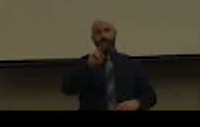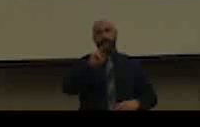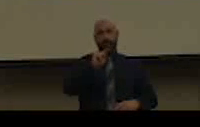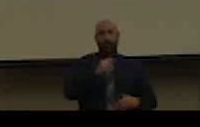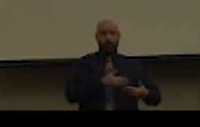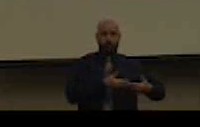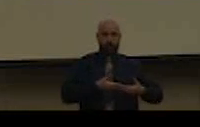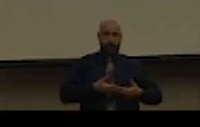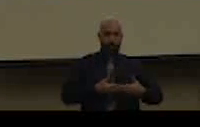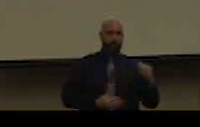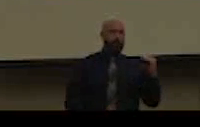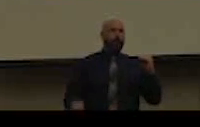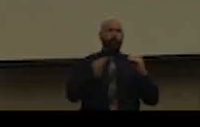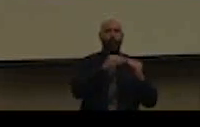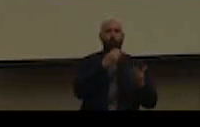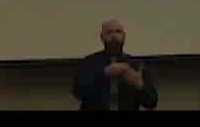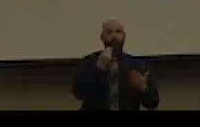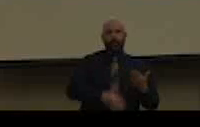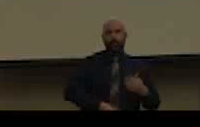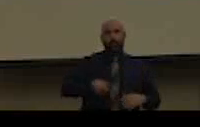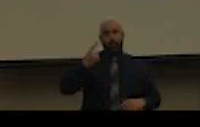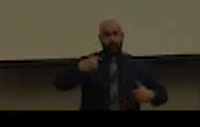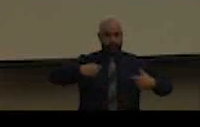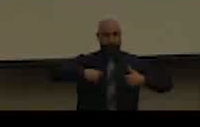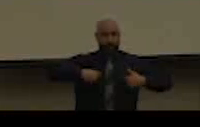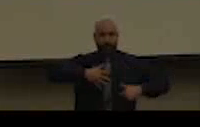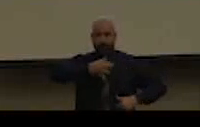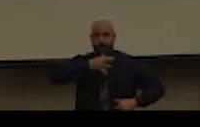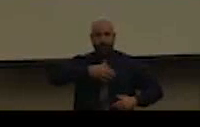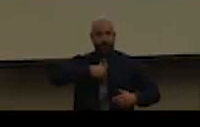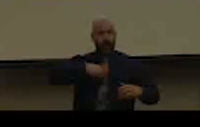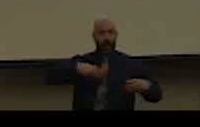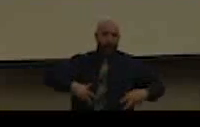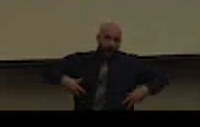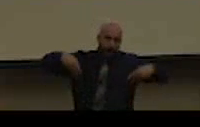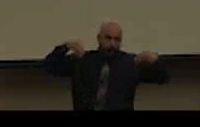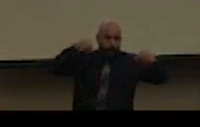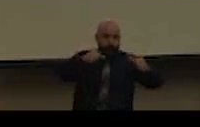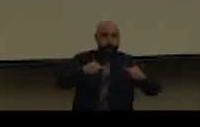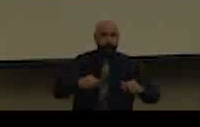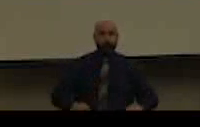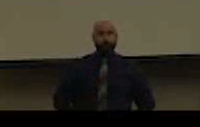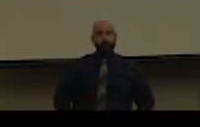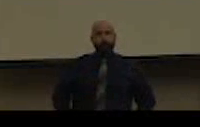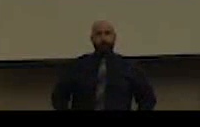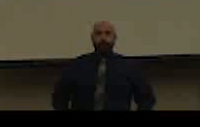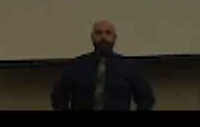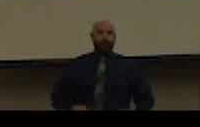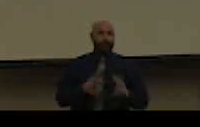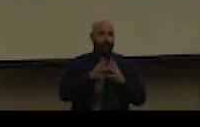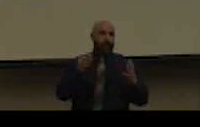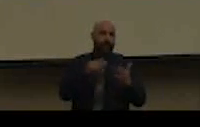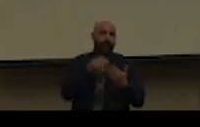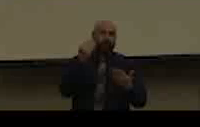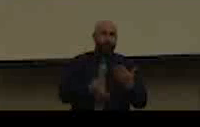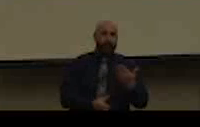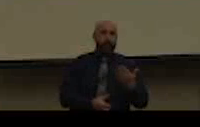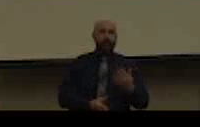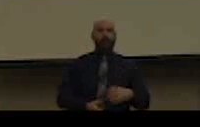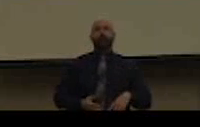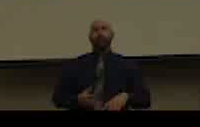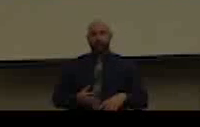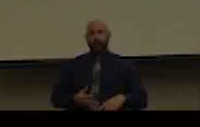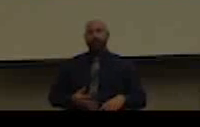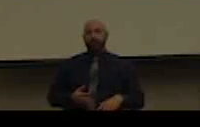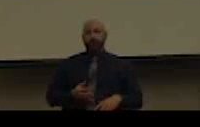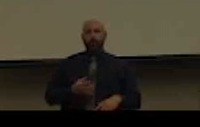who pays a lot for diapers right now, there's a lot of expense there, and because there's just fewer of them in the room. And so you have to, you know, the